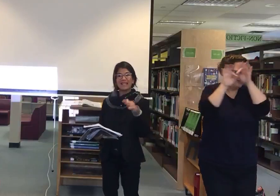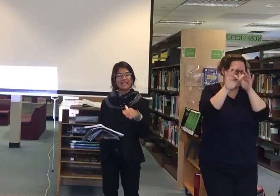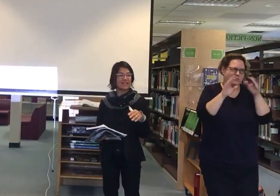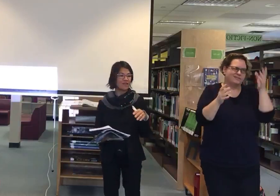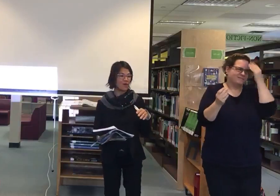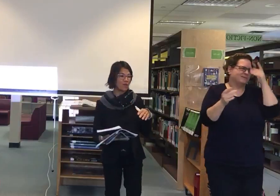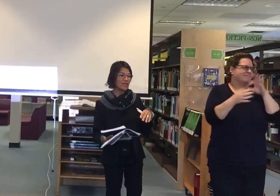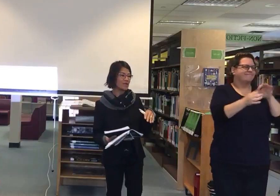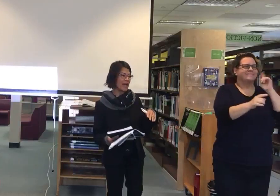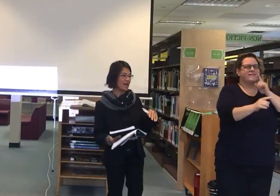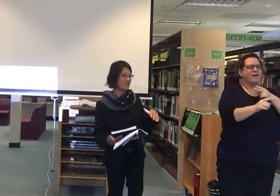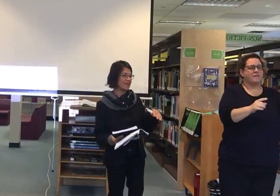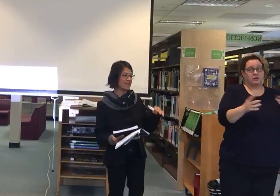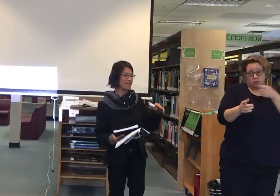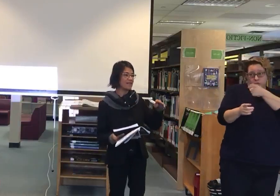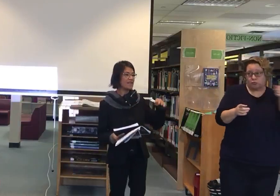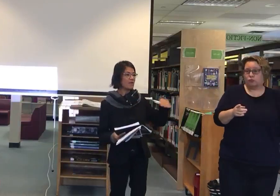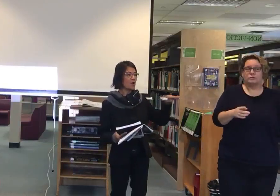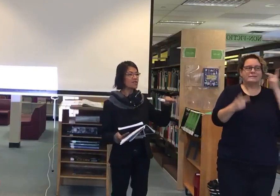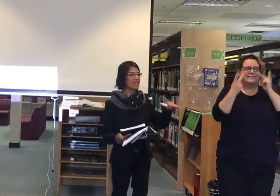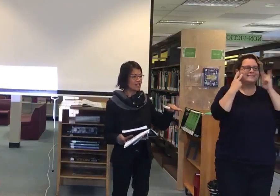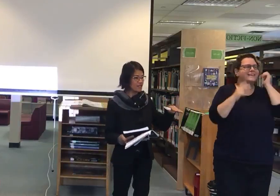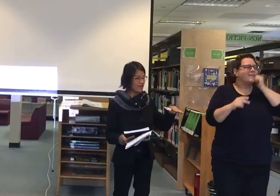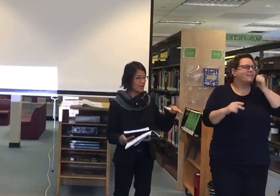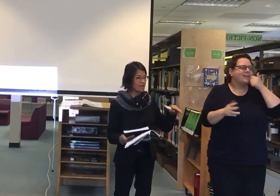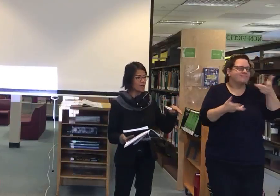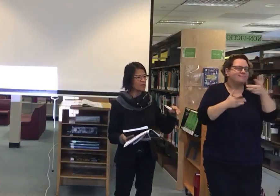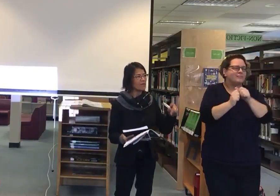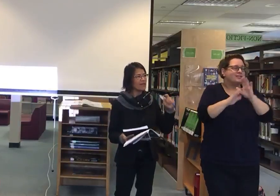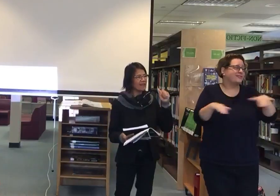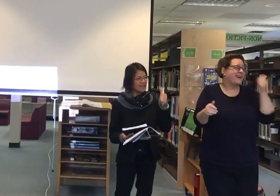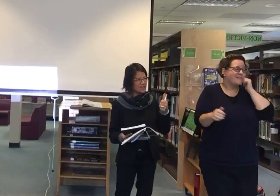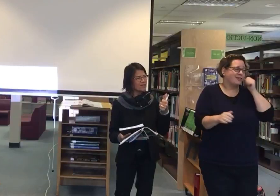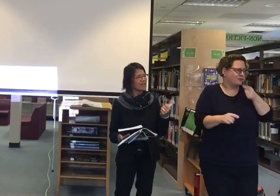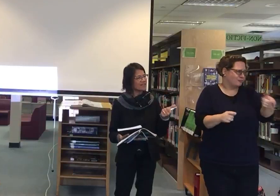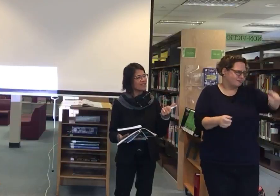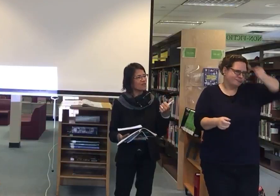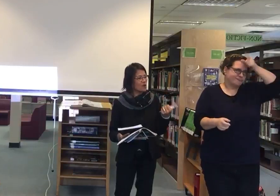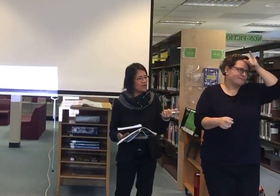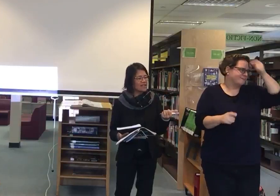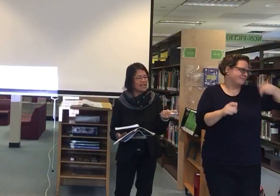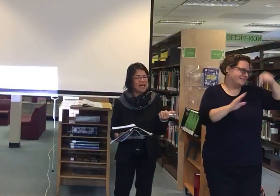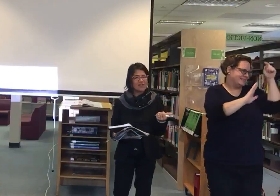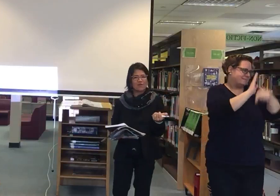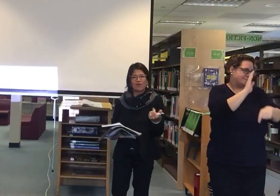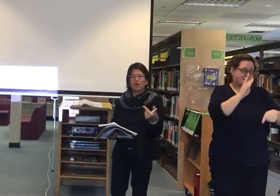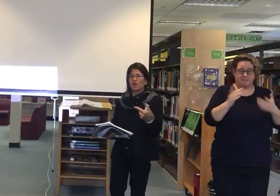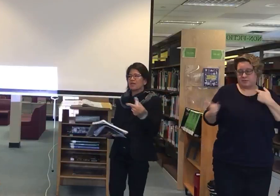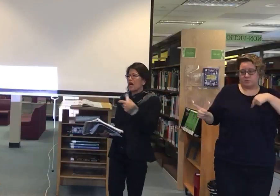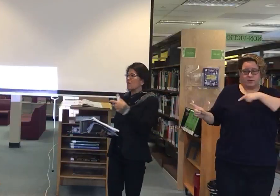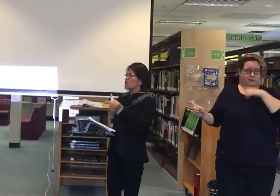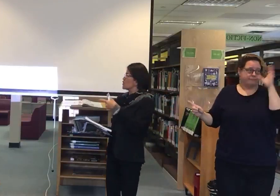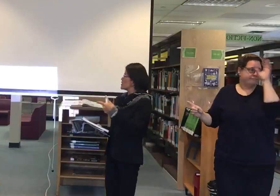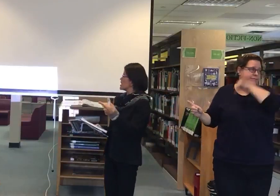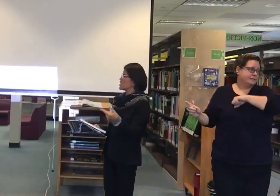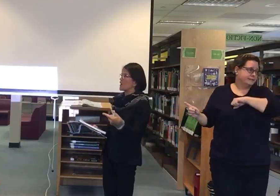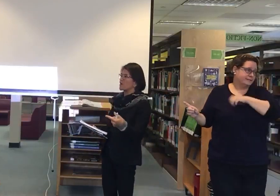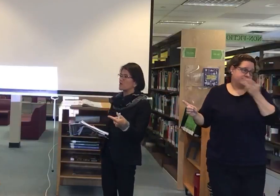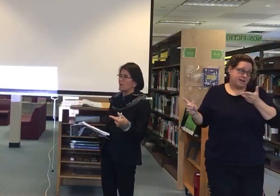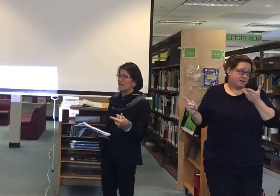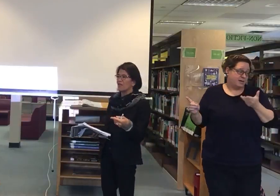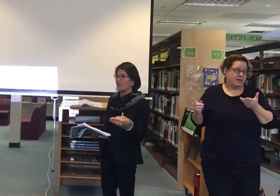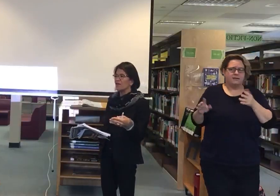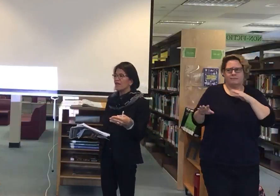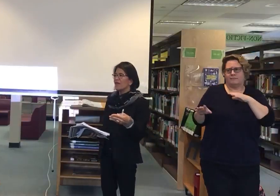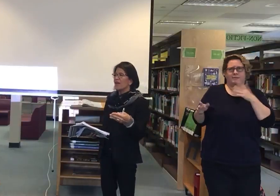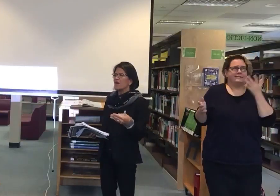some insights that we don't have in the post-secondary environment about, these are some things that you notice in the classroom, or in how the students